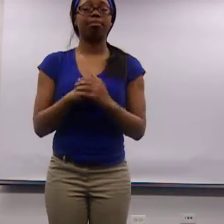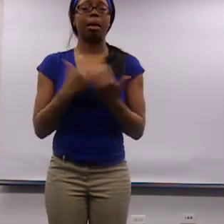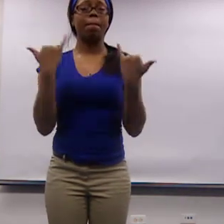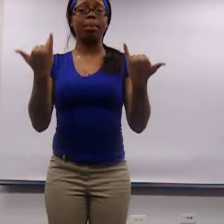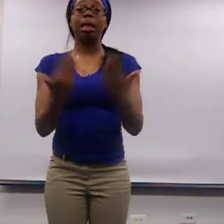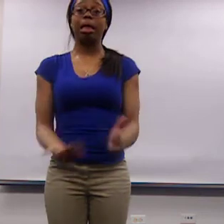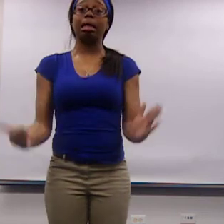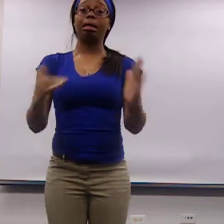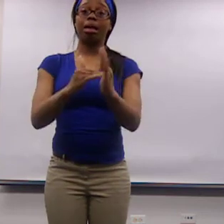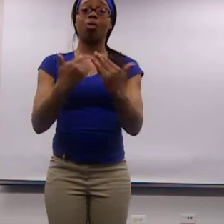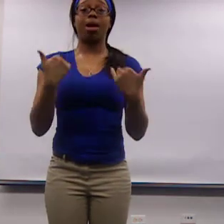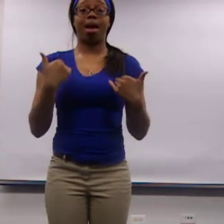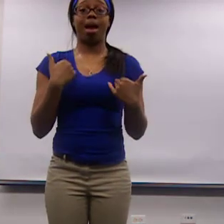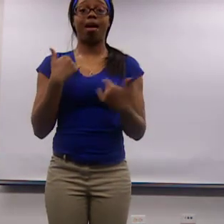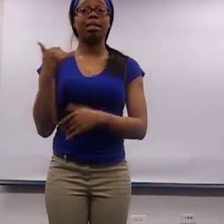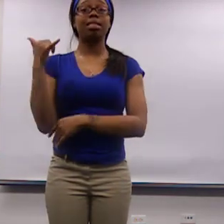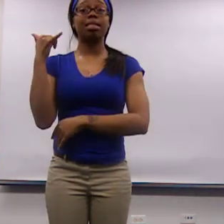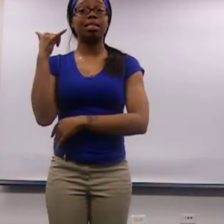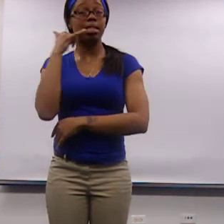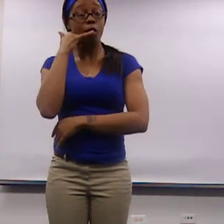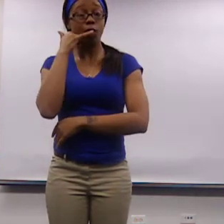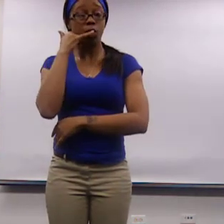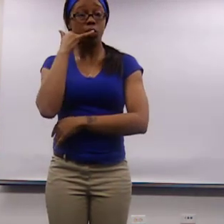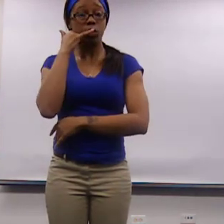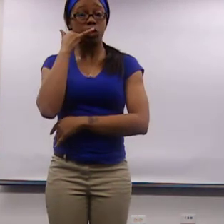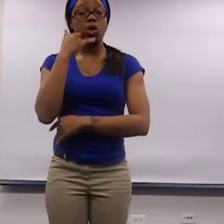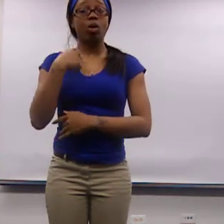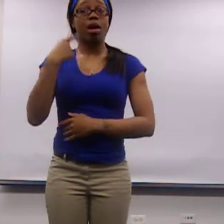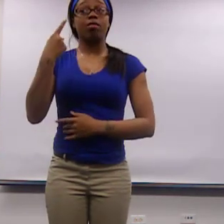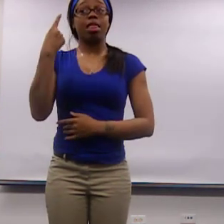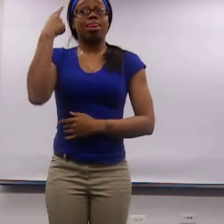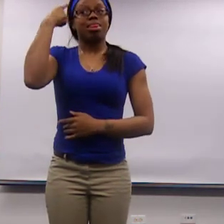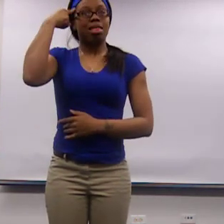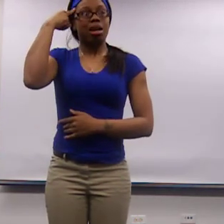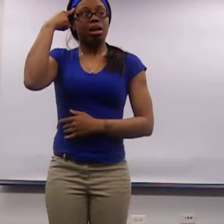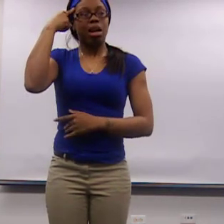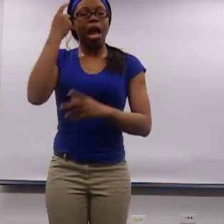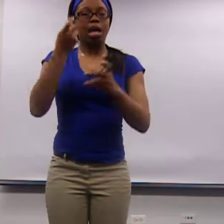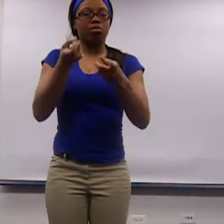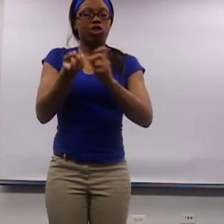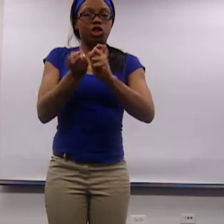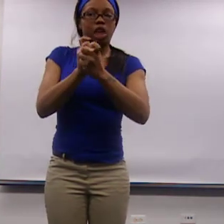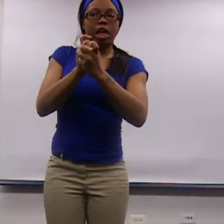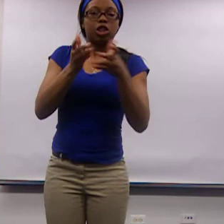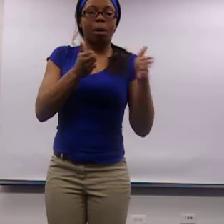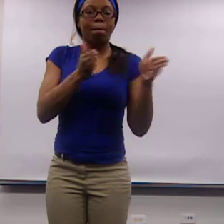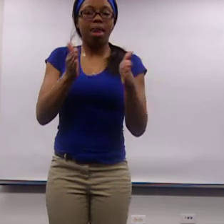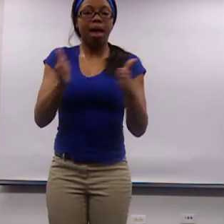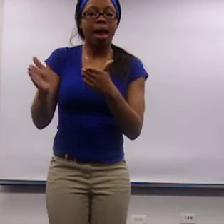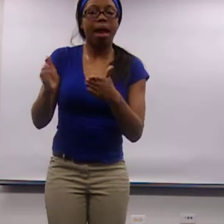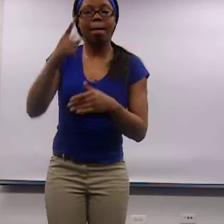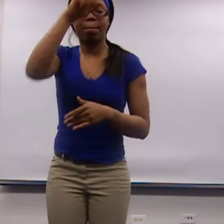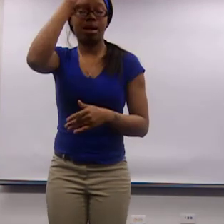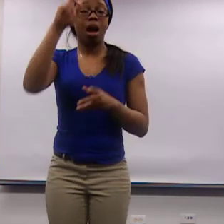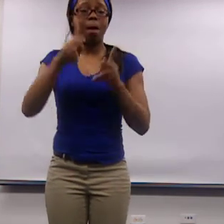We have to rethink the plan. People are able to make calls on the run. How do you locate a person if they're